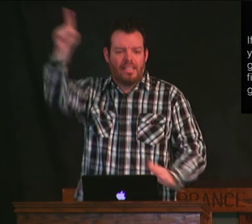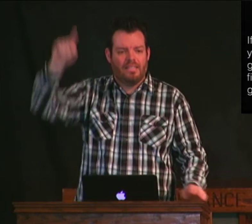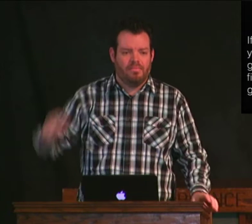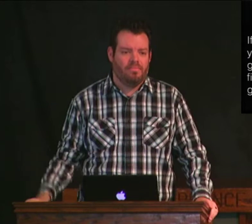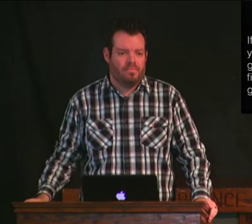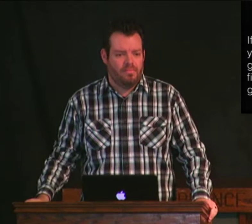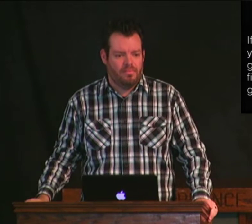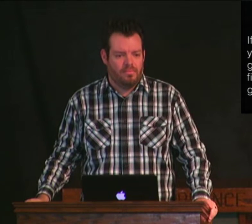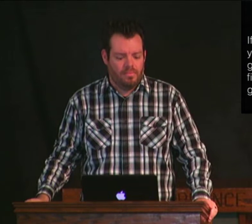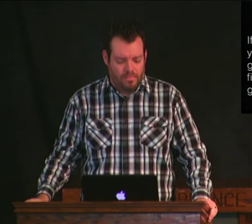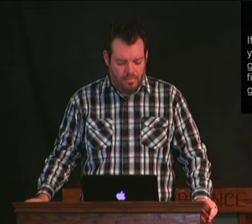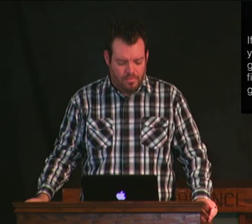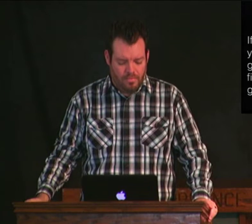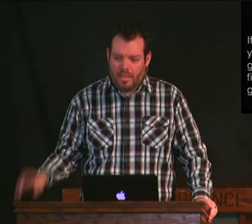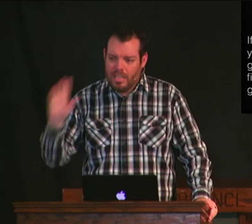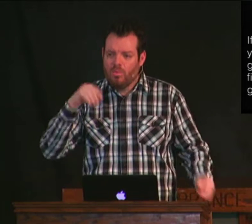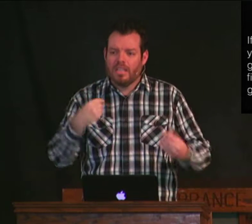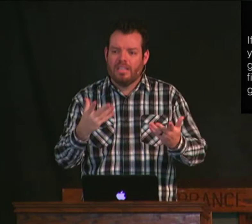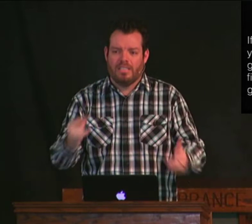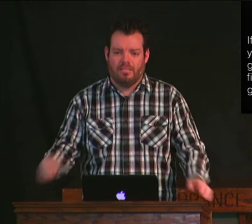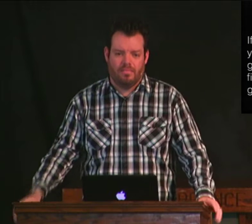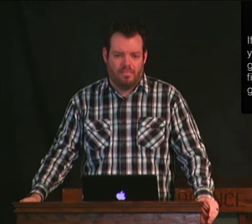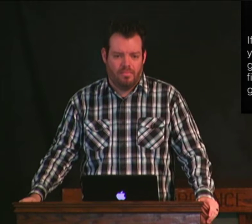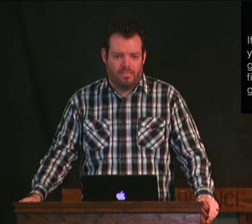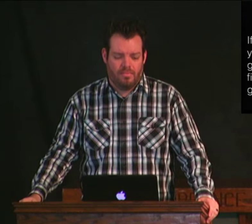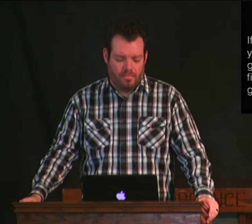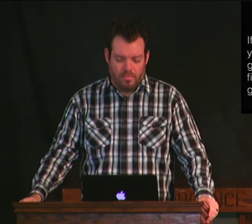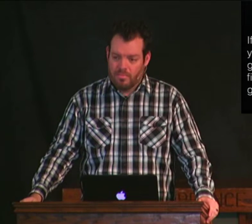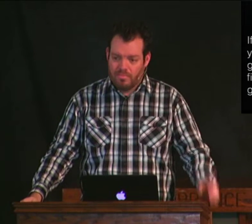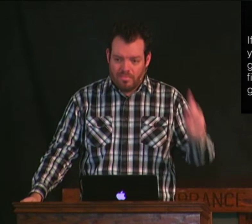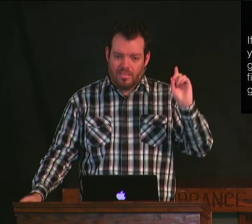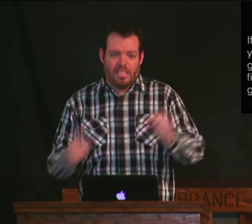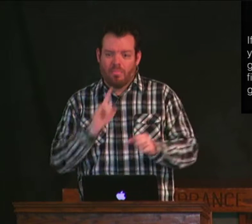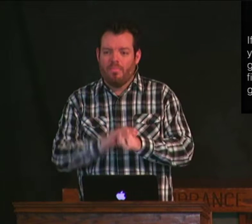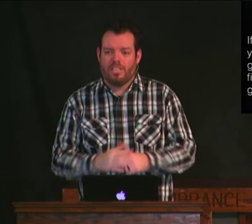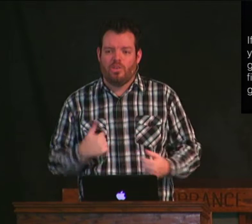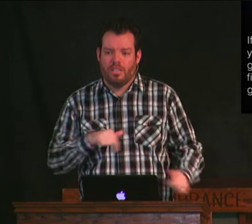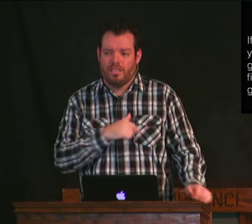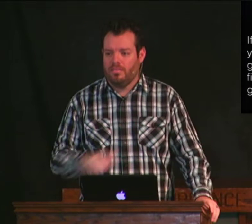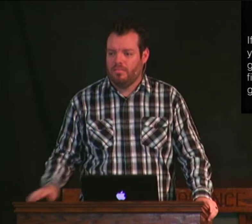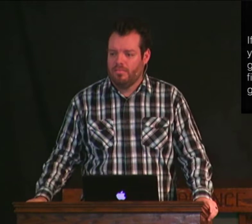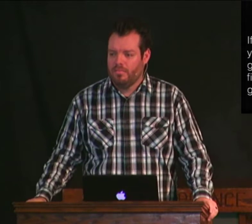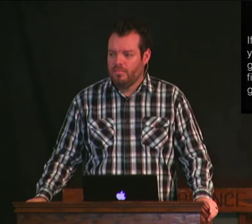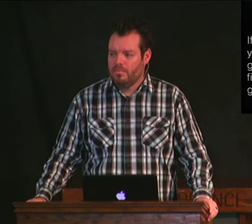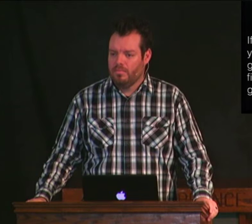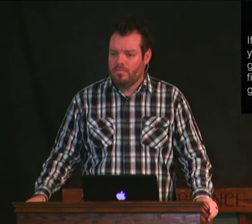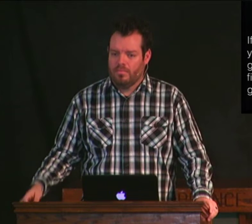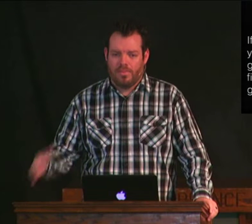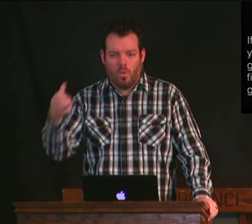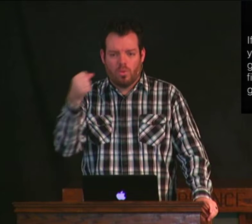Him. And He will give it. It's promised to us to hold on